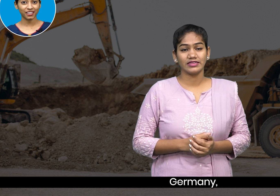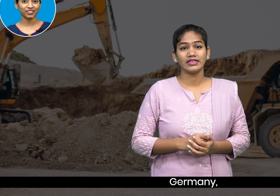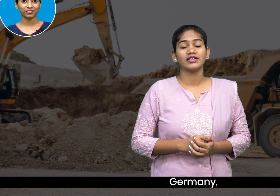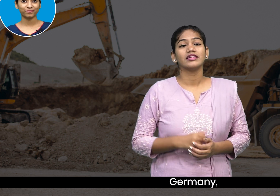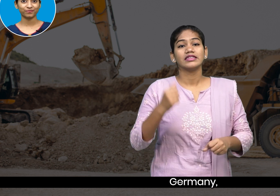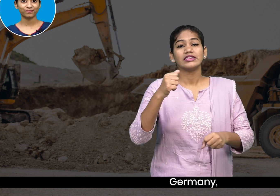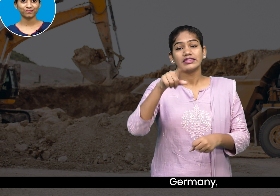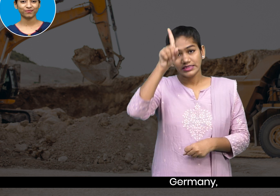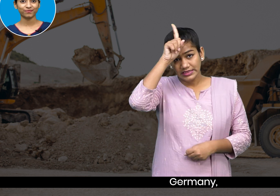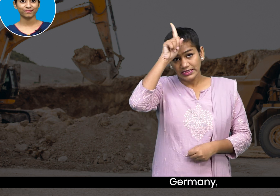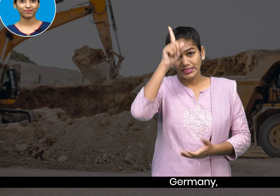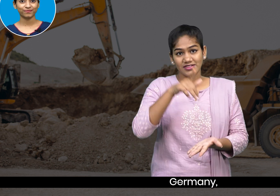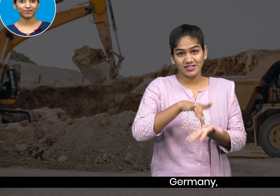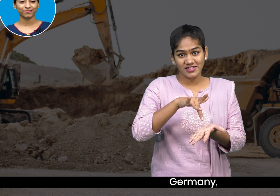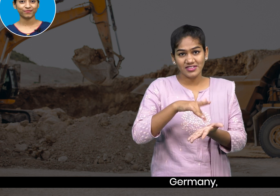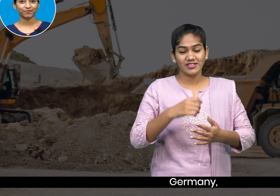Germany,